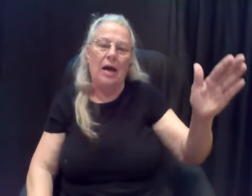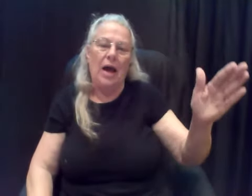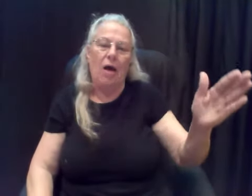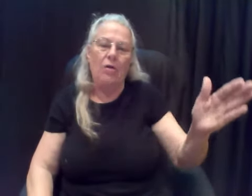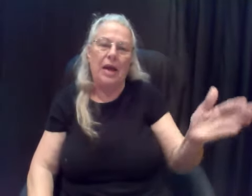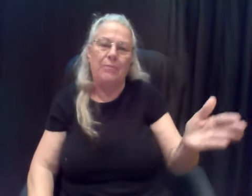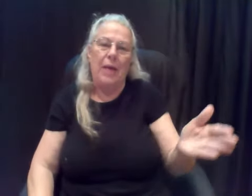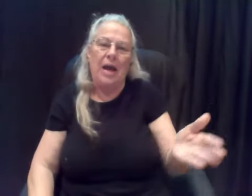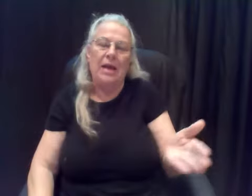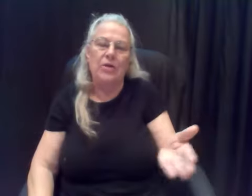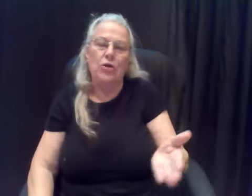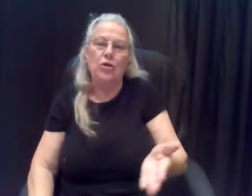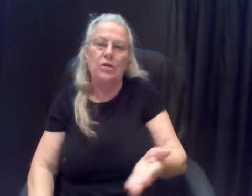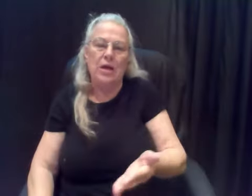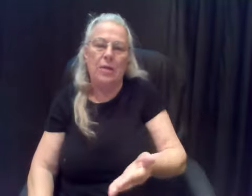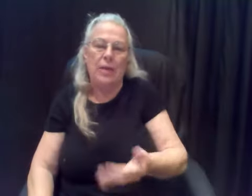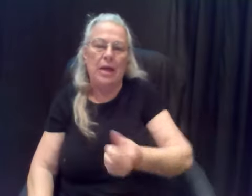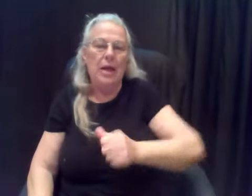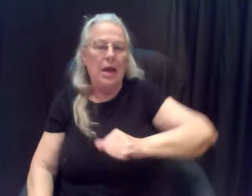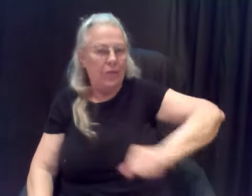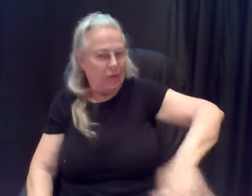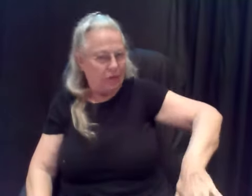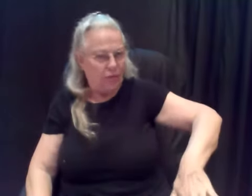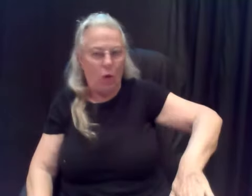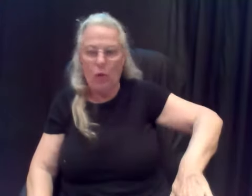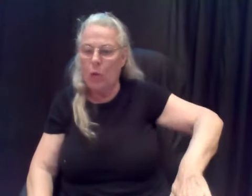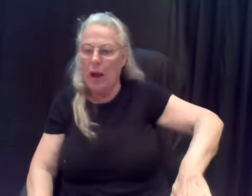out and back into your tummy and then throw it away.